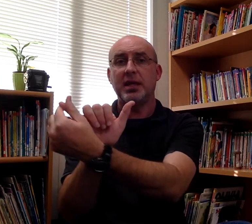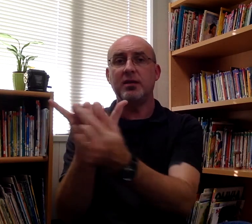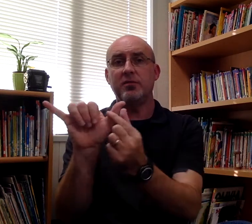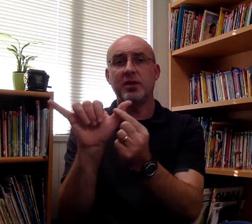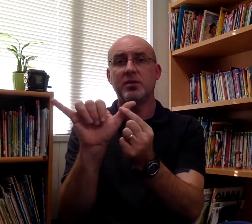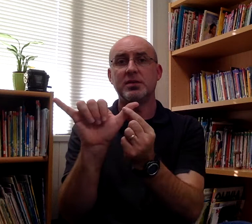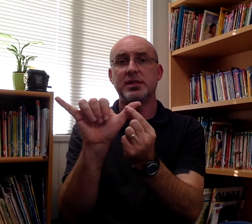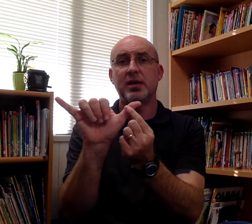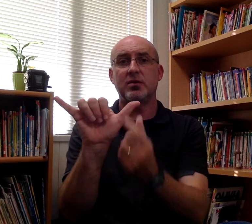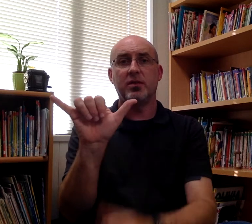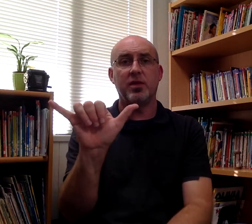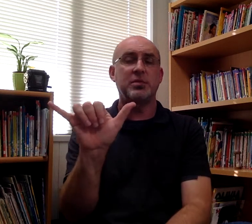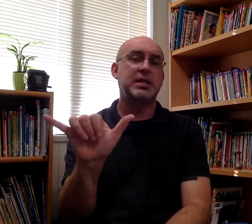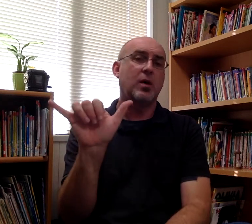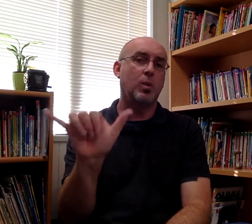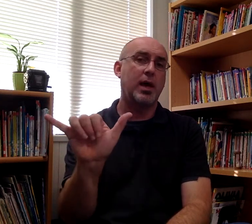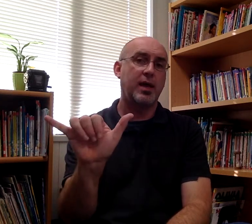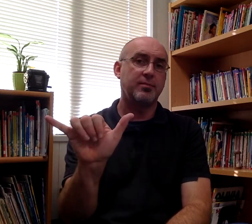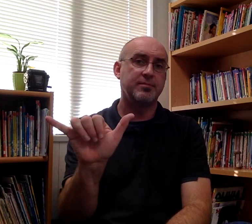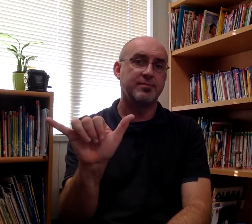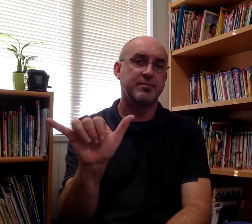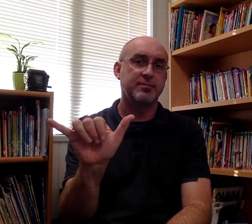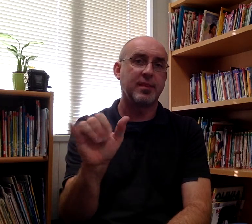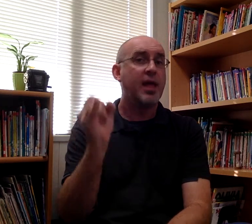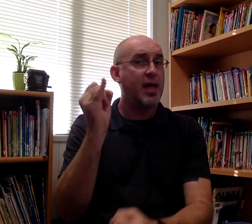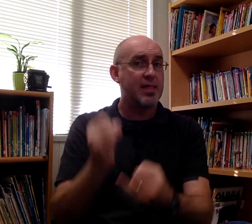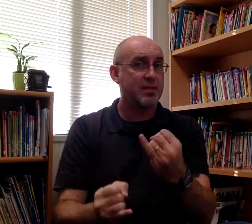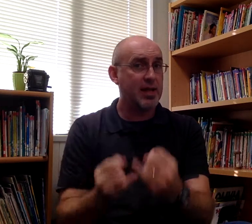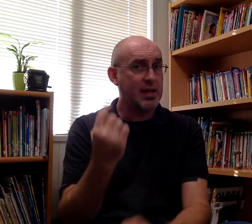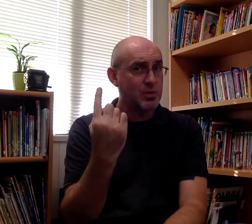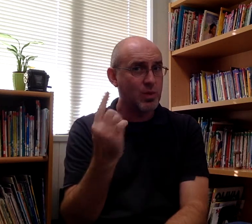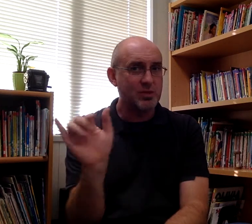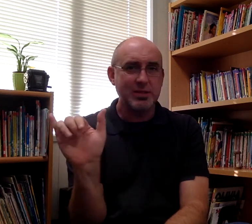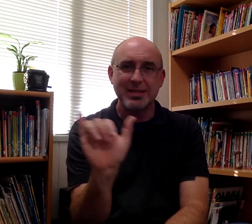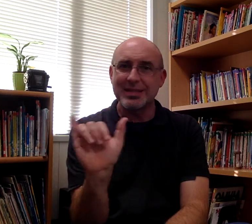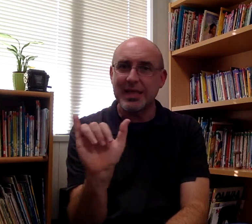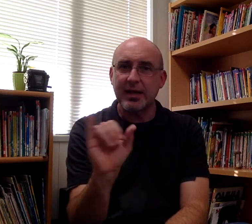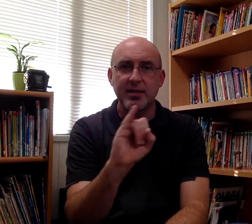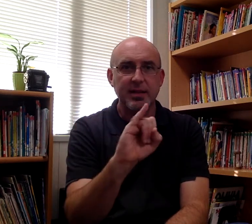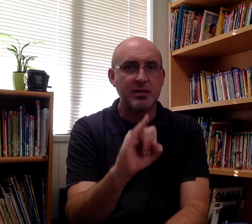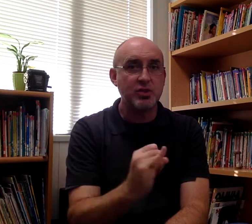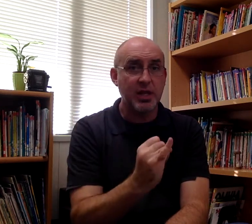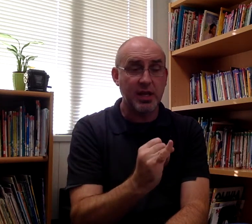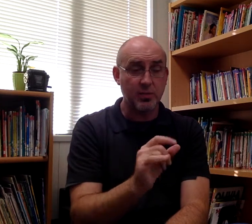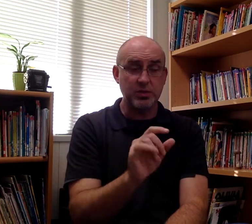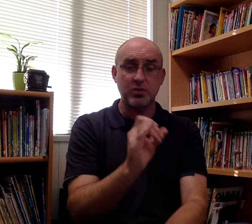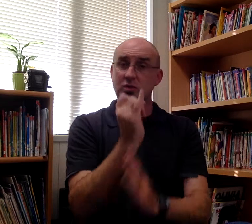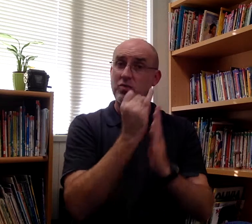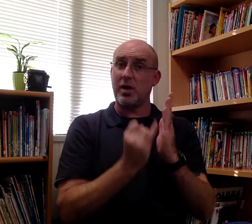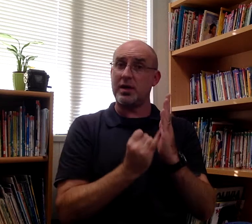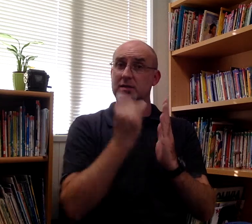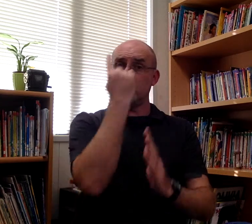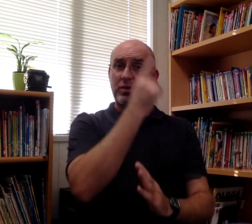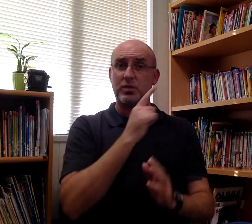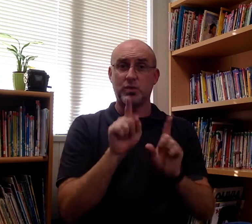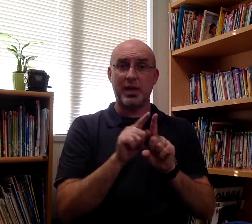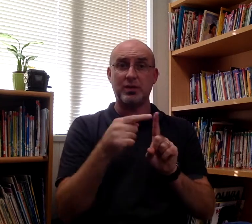Pinky finger is out, thumb is out. Y. And the last one, just exactly like the J, how we just draw it so it looks right